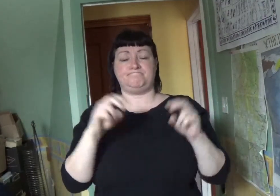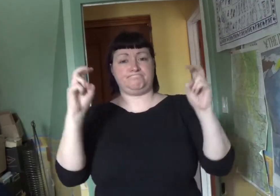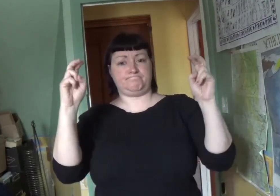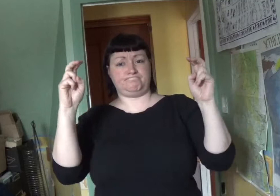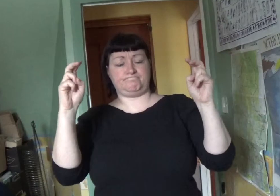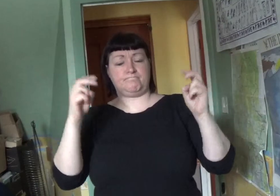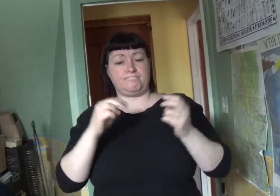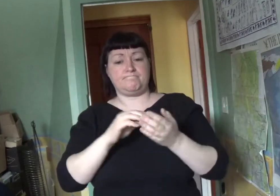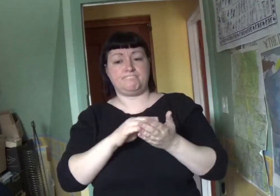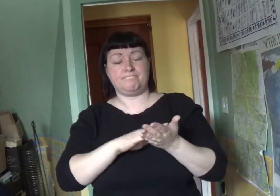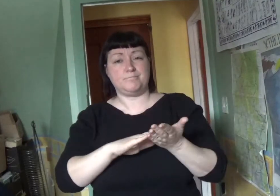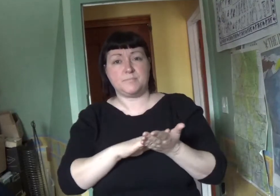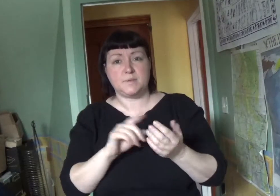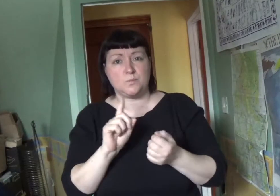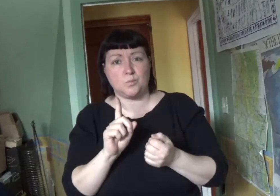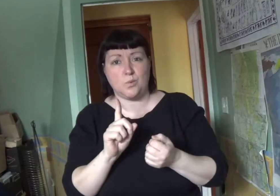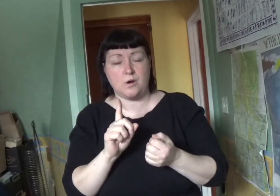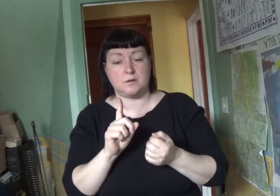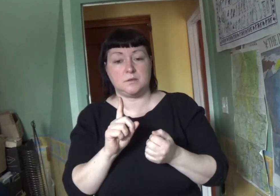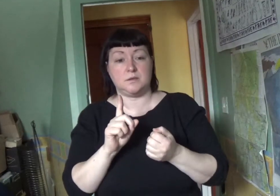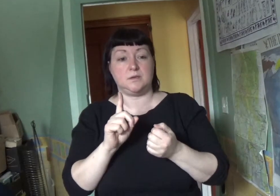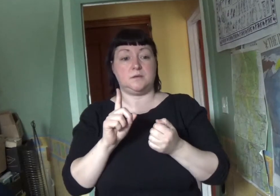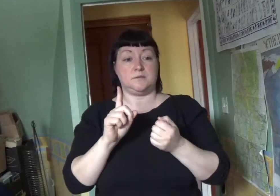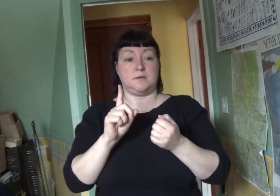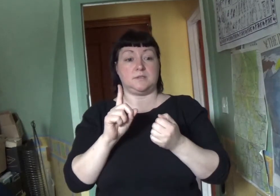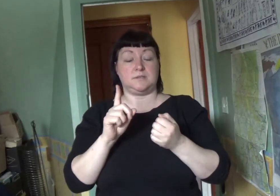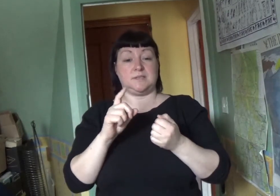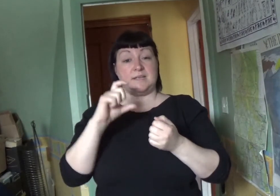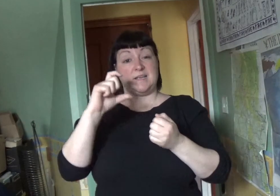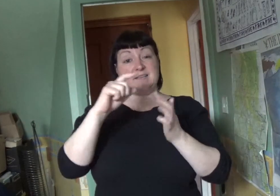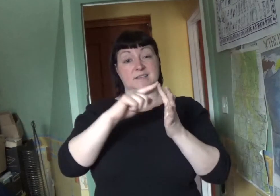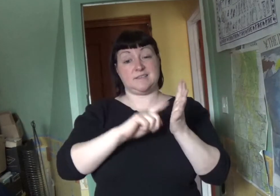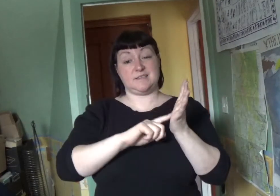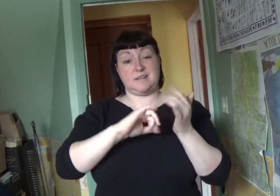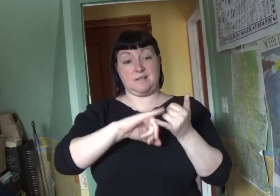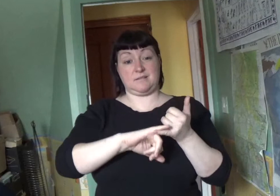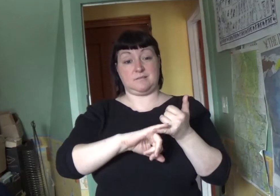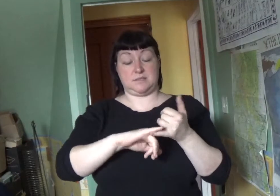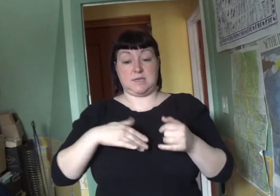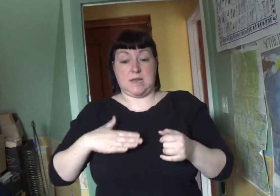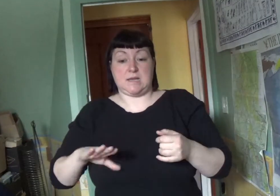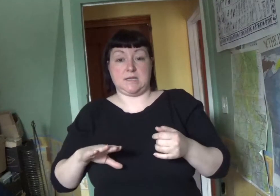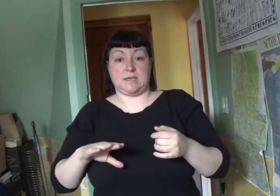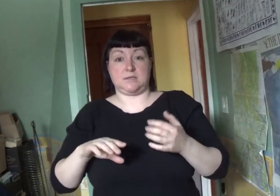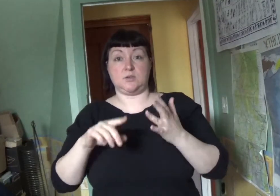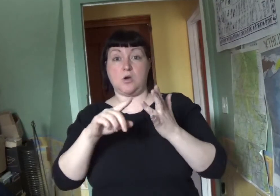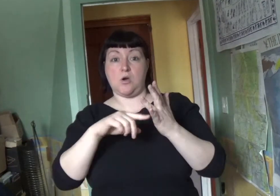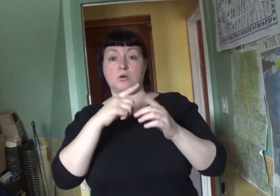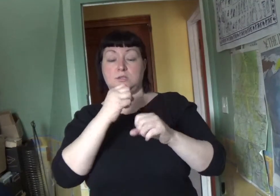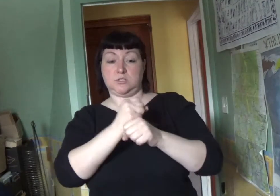know this. And that they have a lot of carbon dioxide waste. Well, it's good to move things around. It's good to move blood around. But if you actually